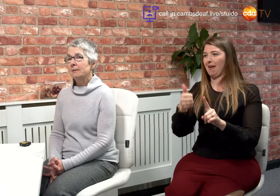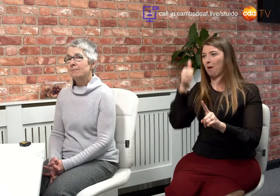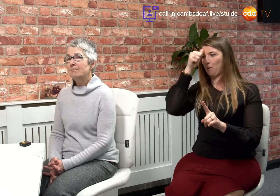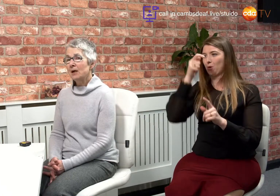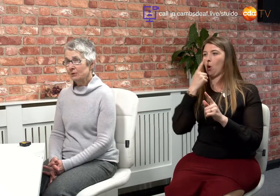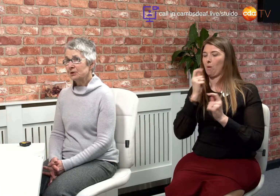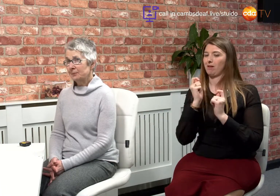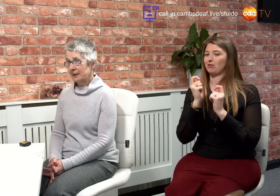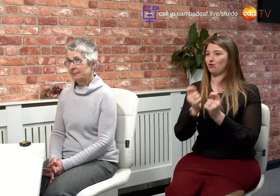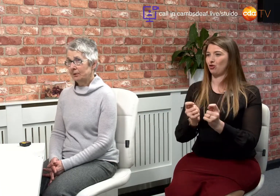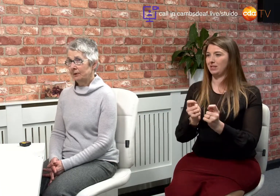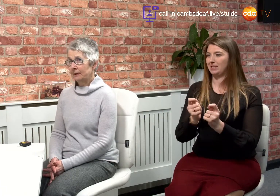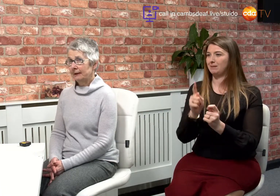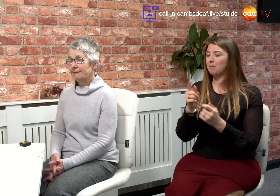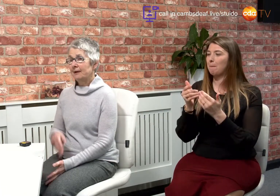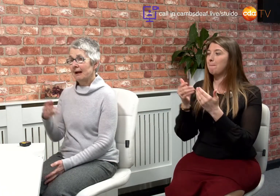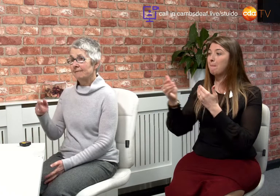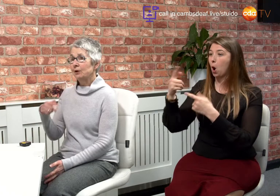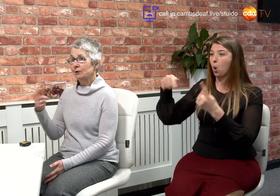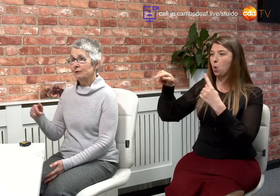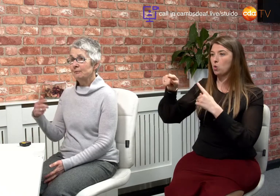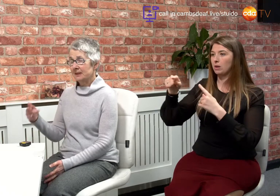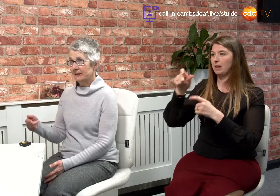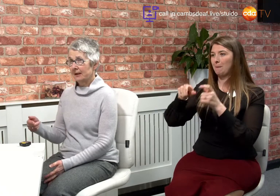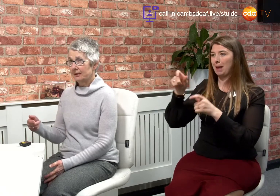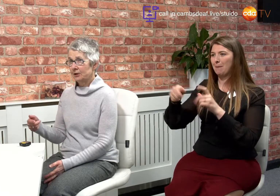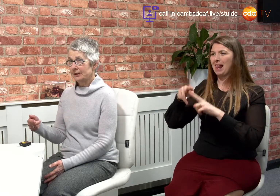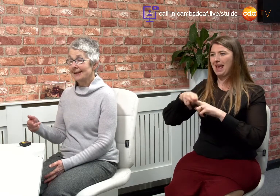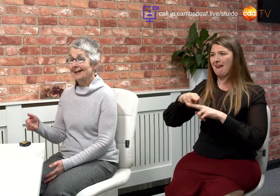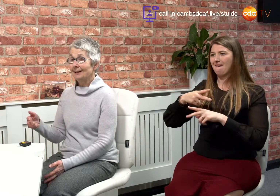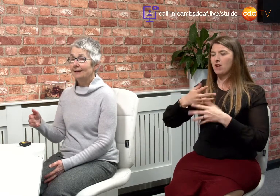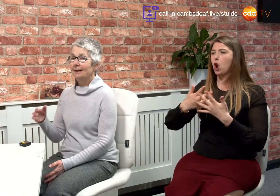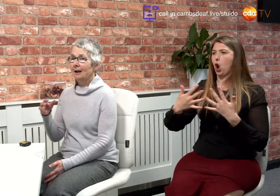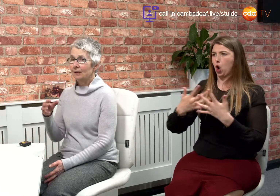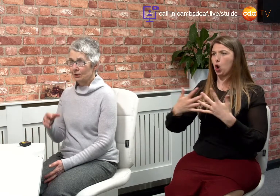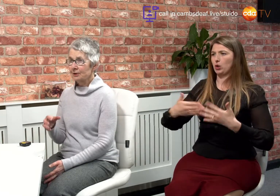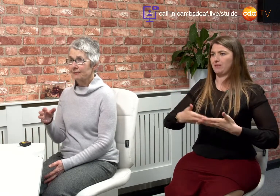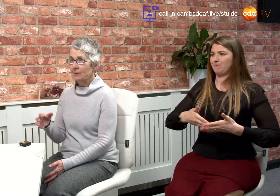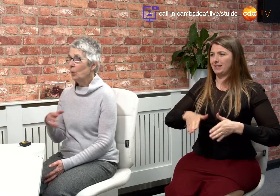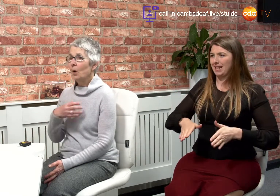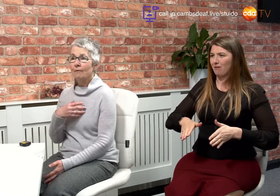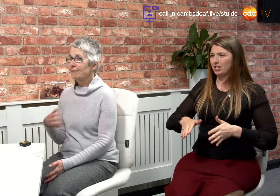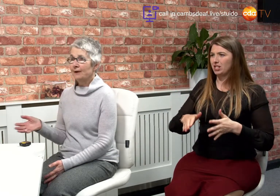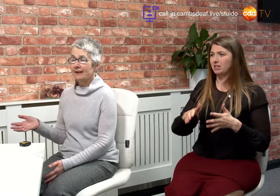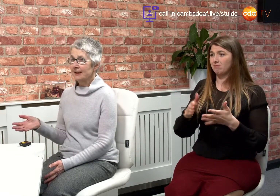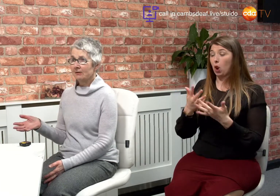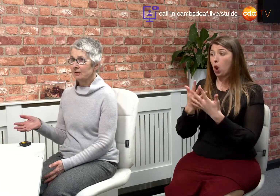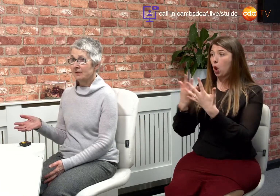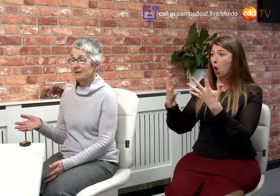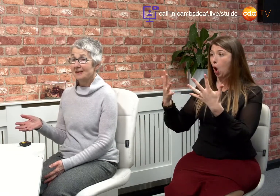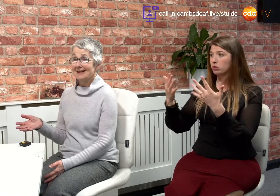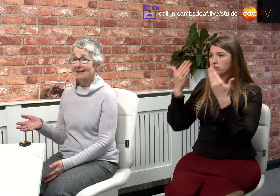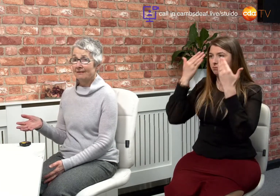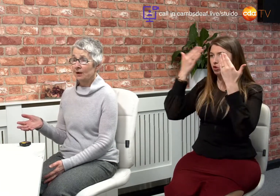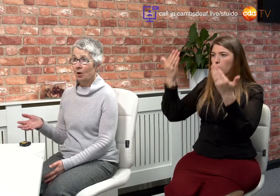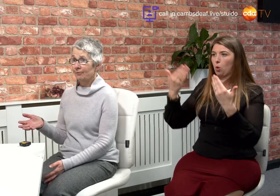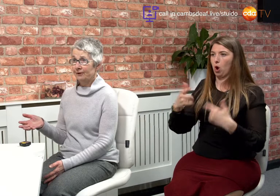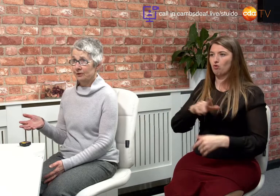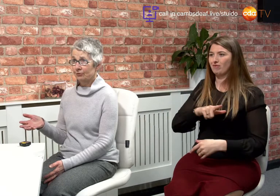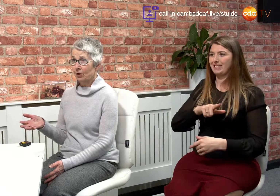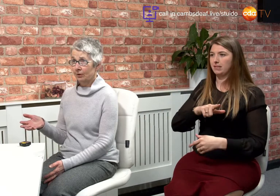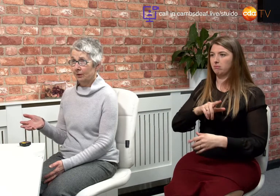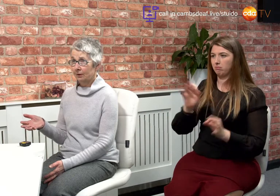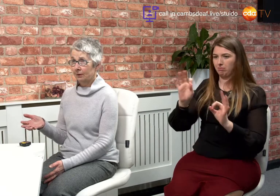So most people, if they have a lot of miscarriages, a lot of them won't find out that there's